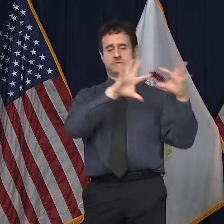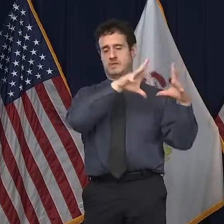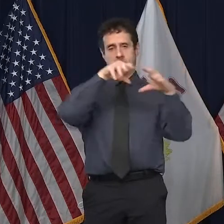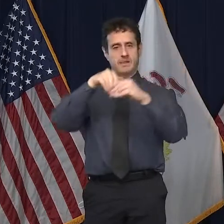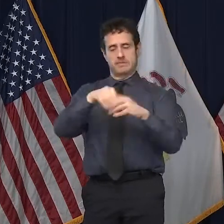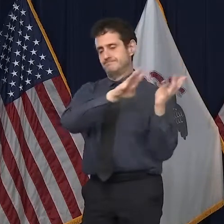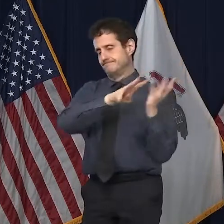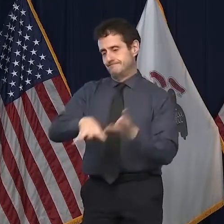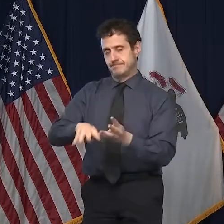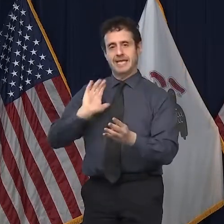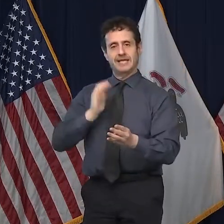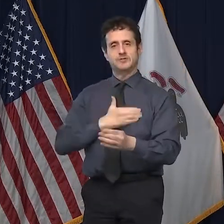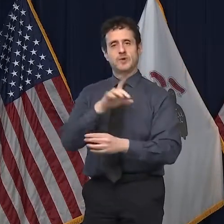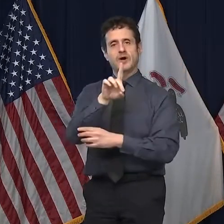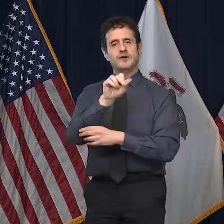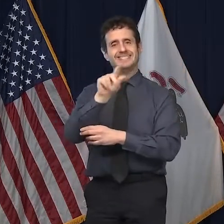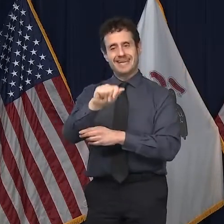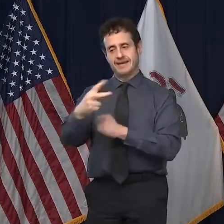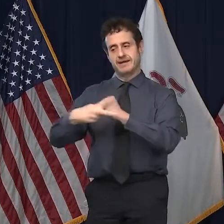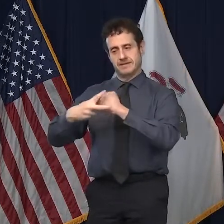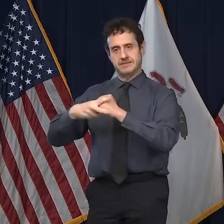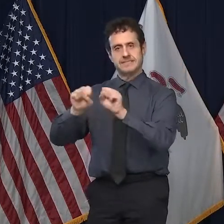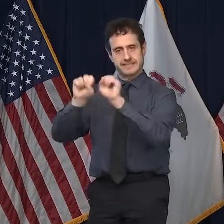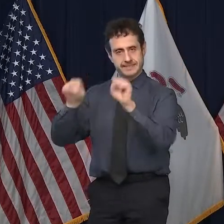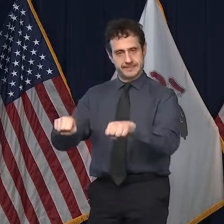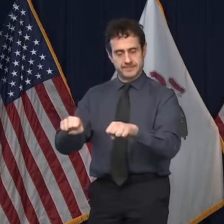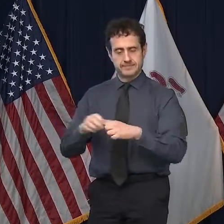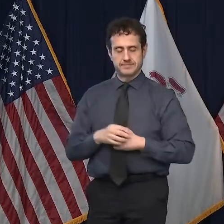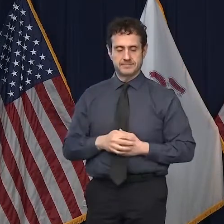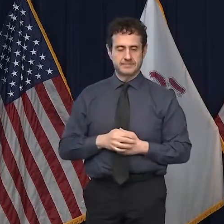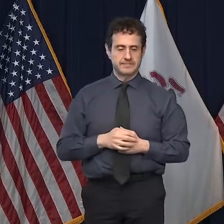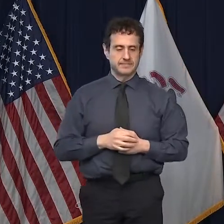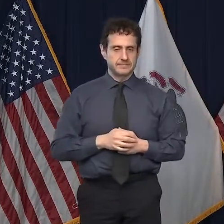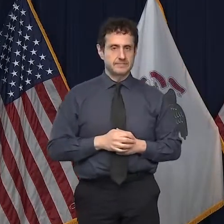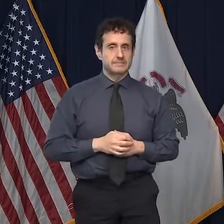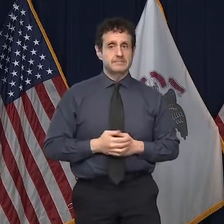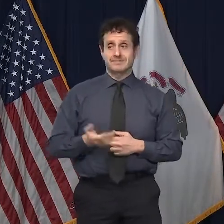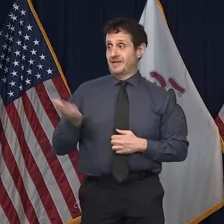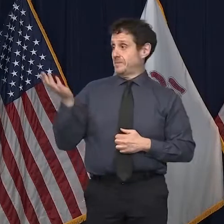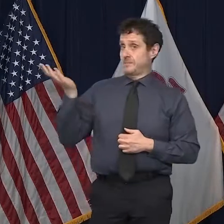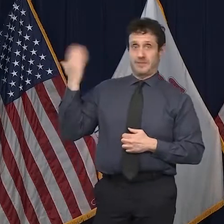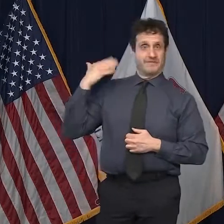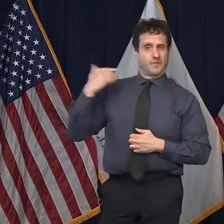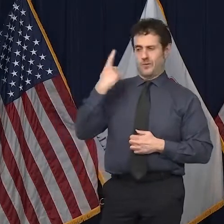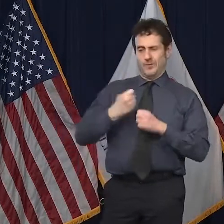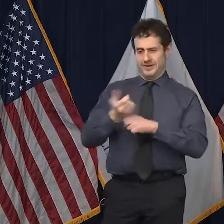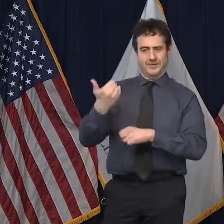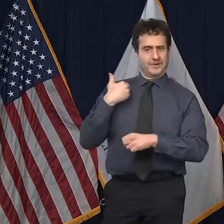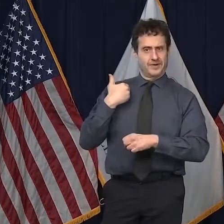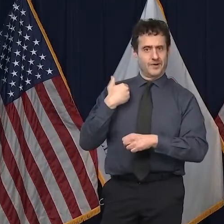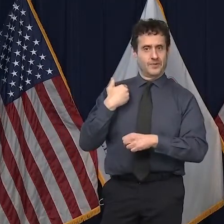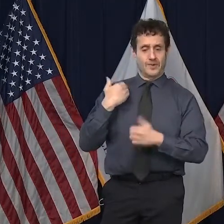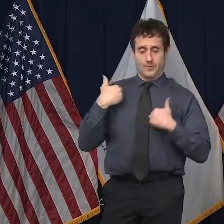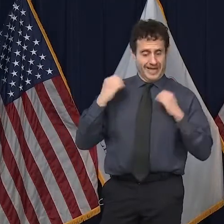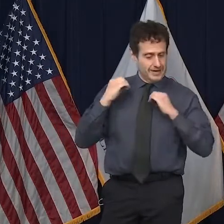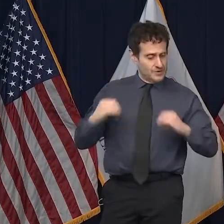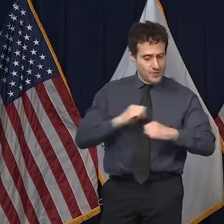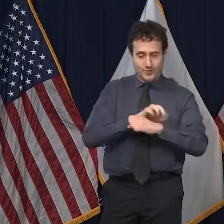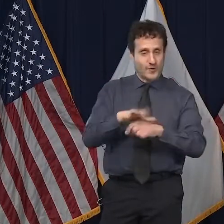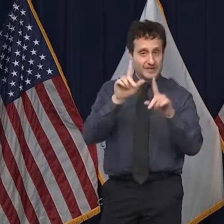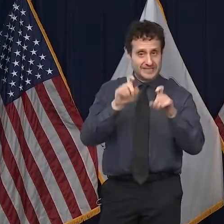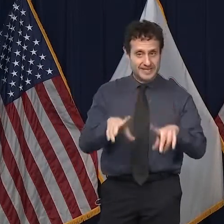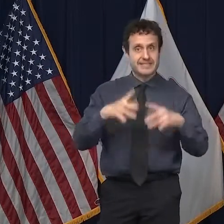our data warehouse. And so, again, for a test that we did not even have a year ago, and now up